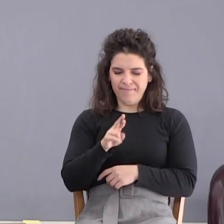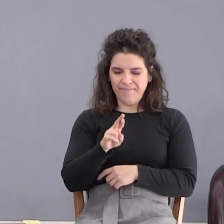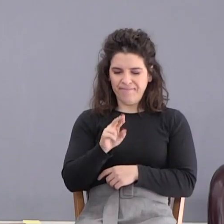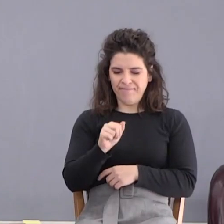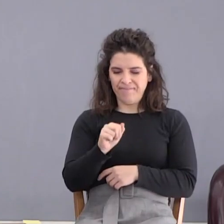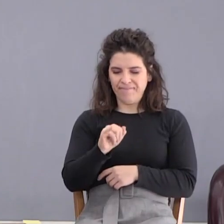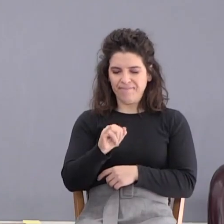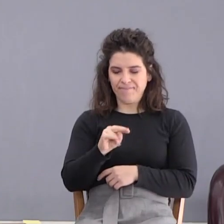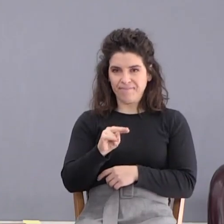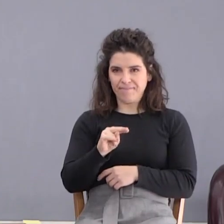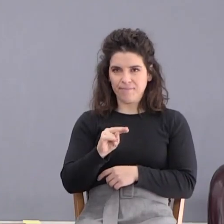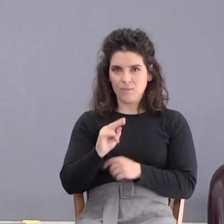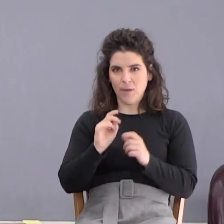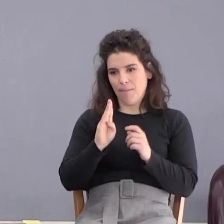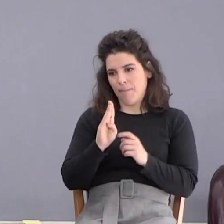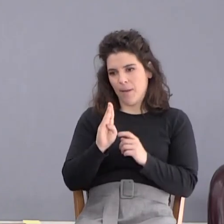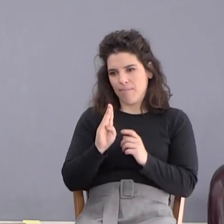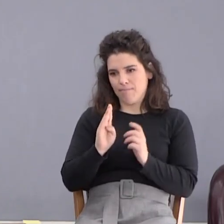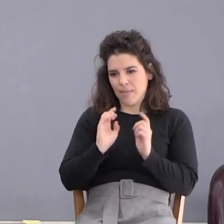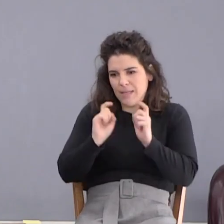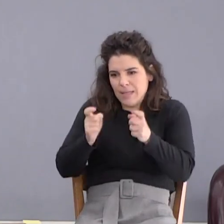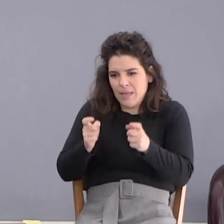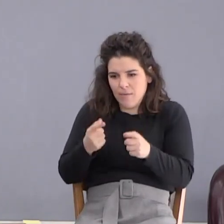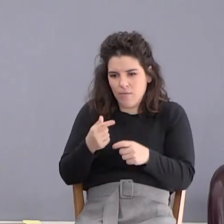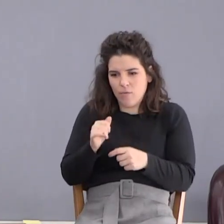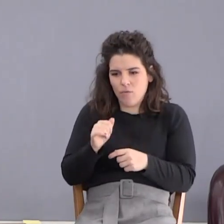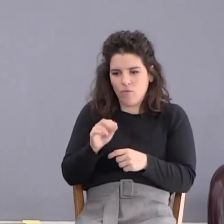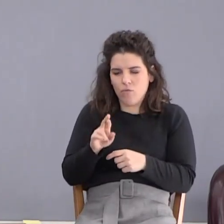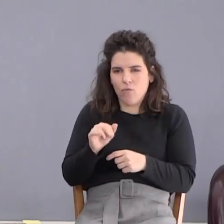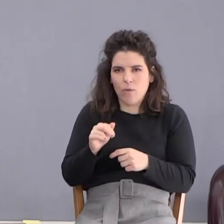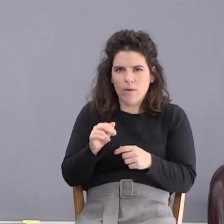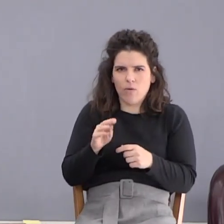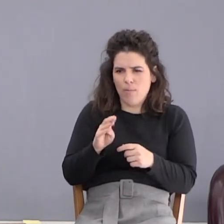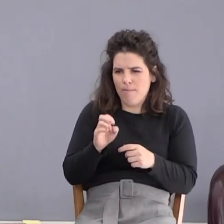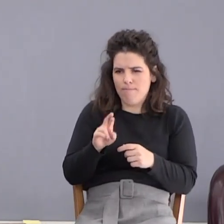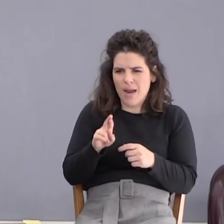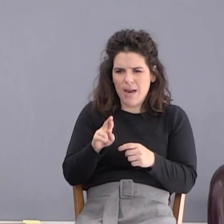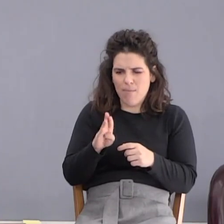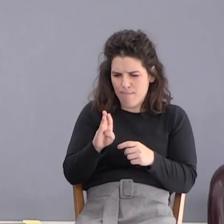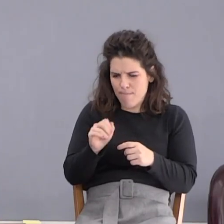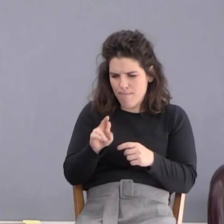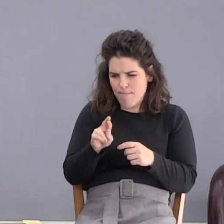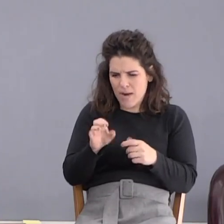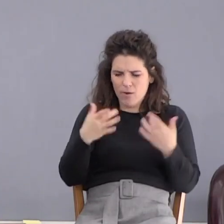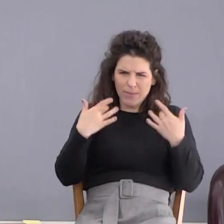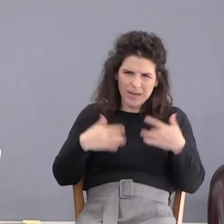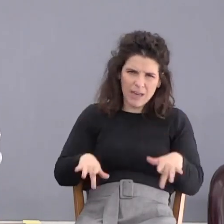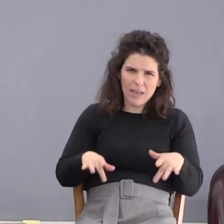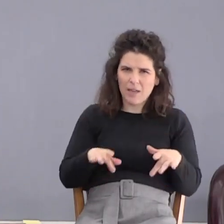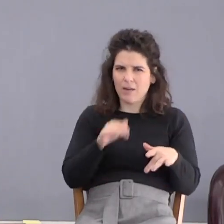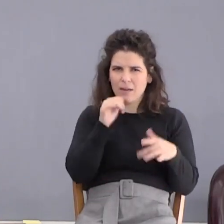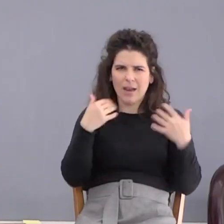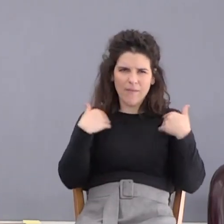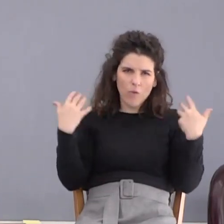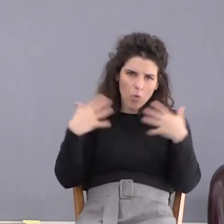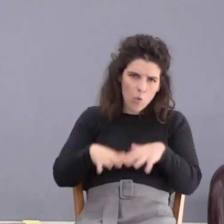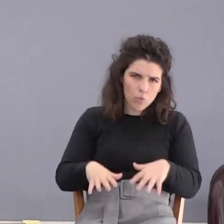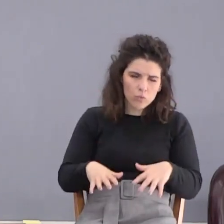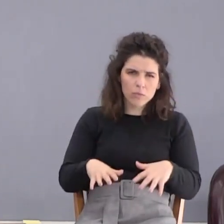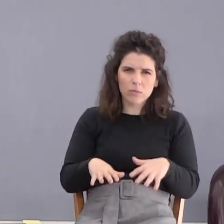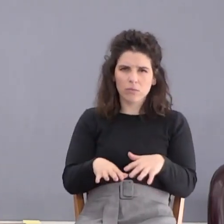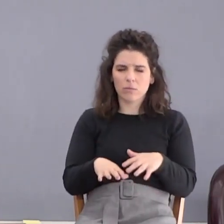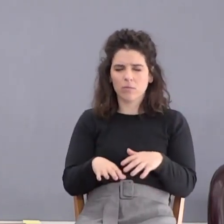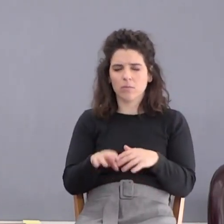you see the word bare? You know what bare means, right? Naked, unclothed, nude. Okay. So in other words,